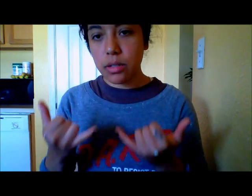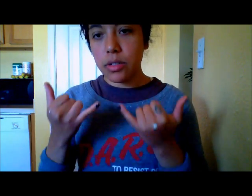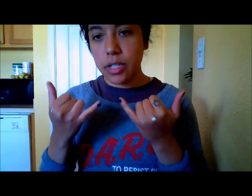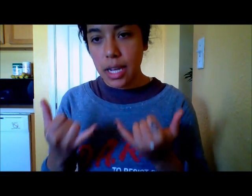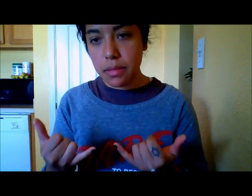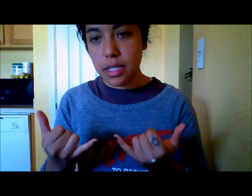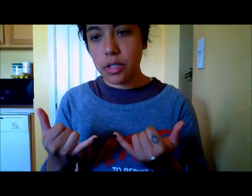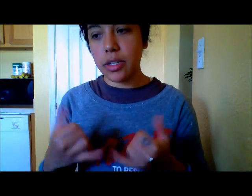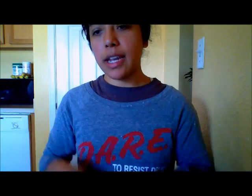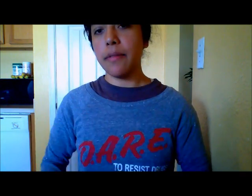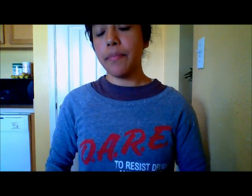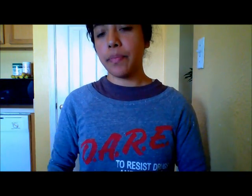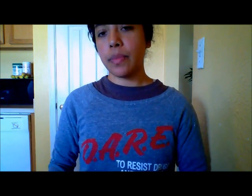Two times is today.